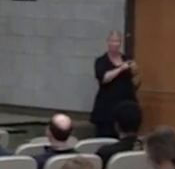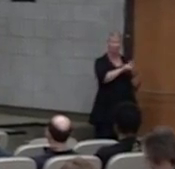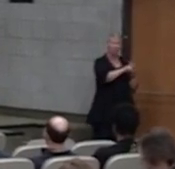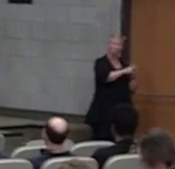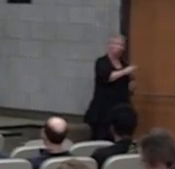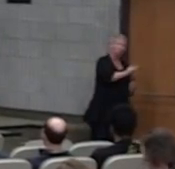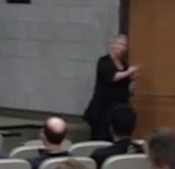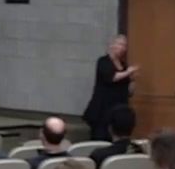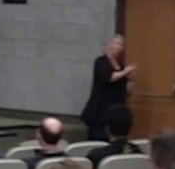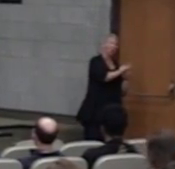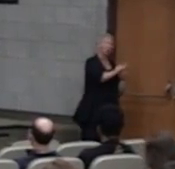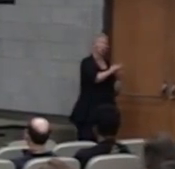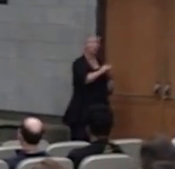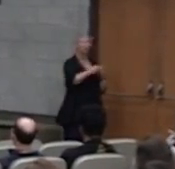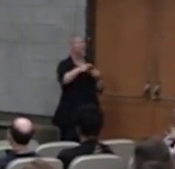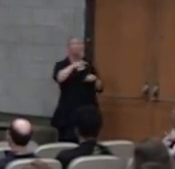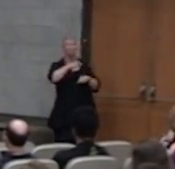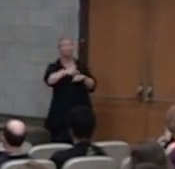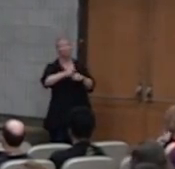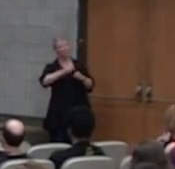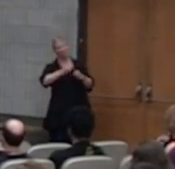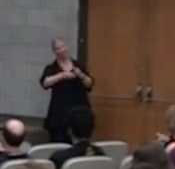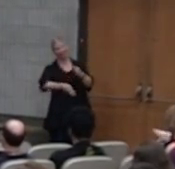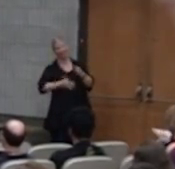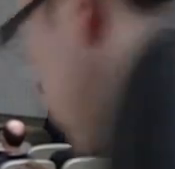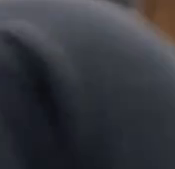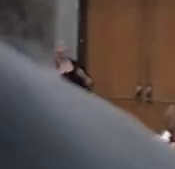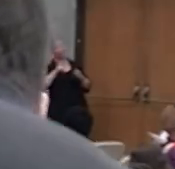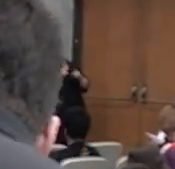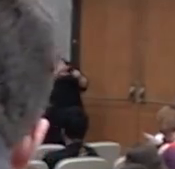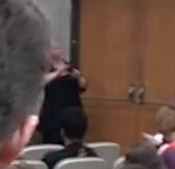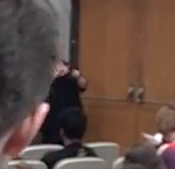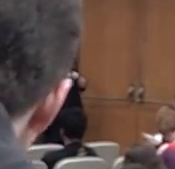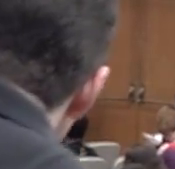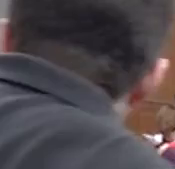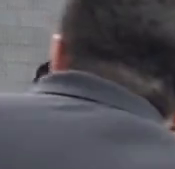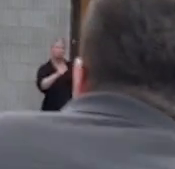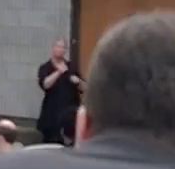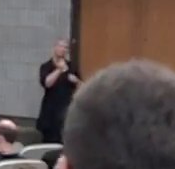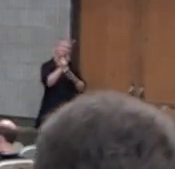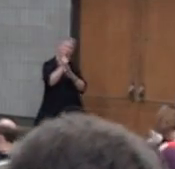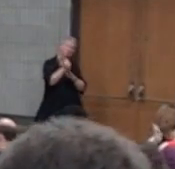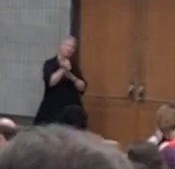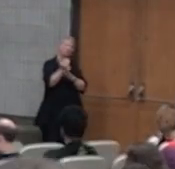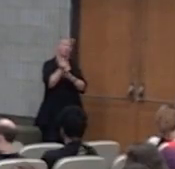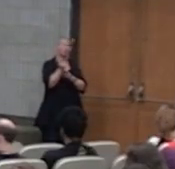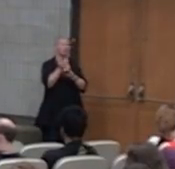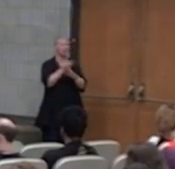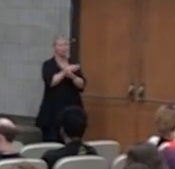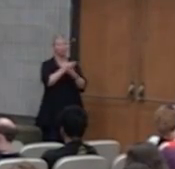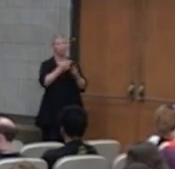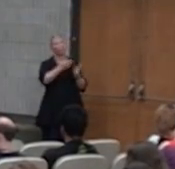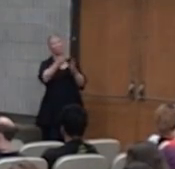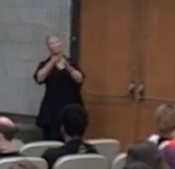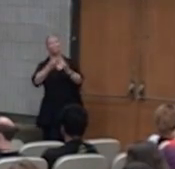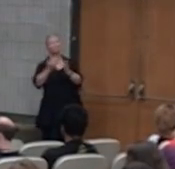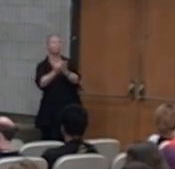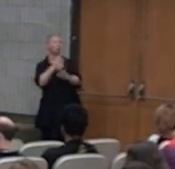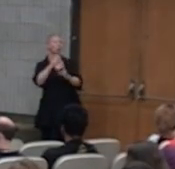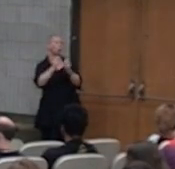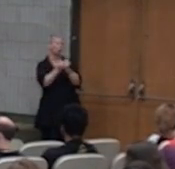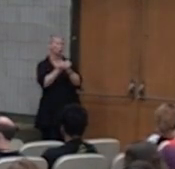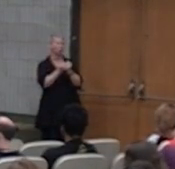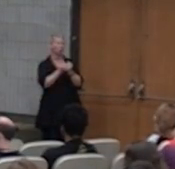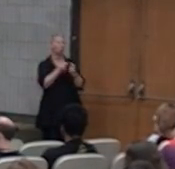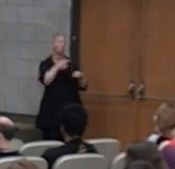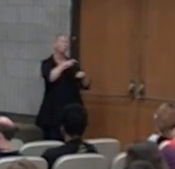Generally, you want to cut the session off 10 to 15 minutes before the next session starts so that people can find their